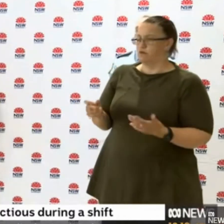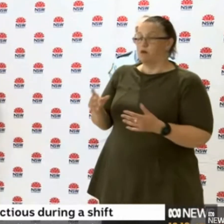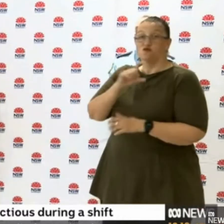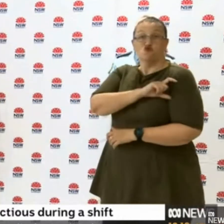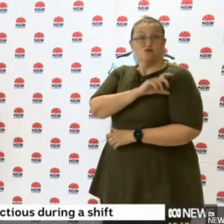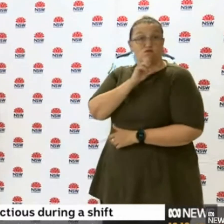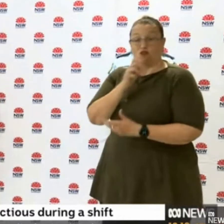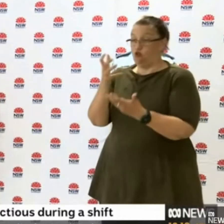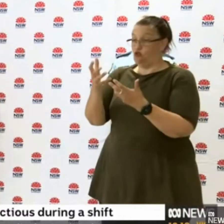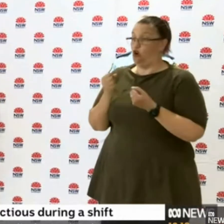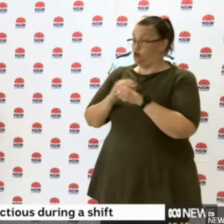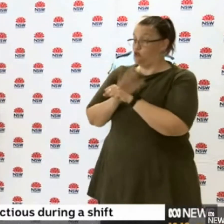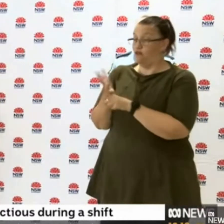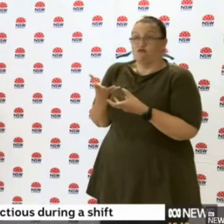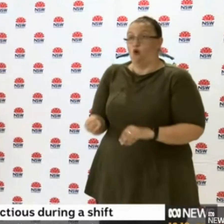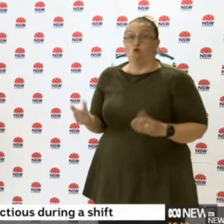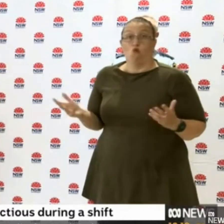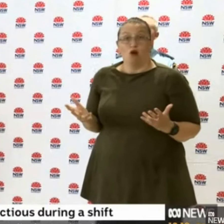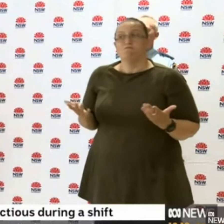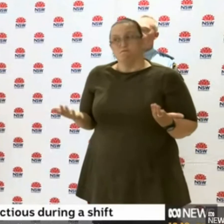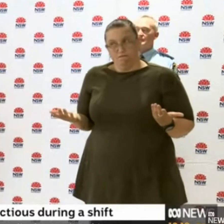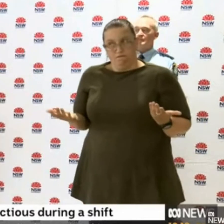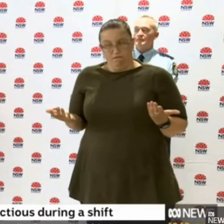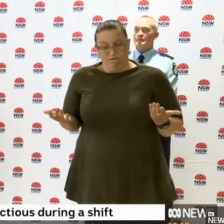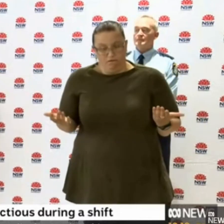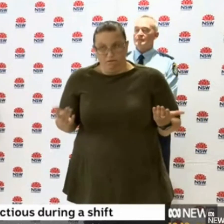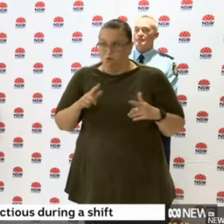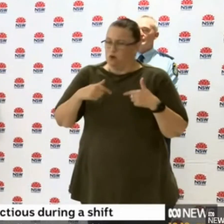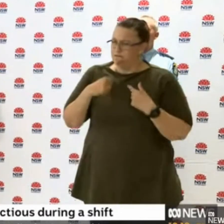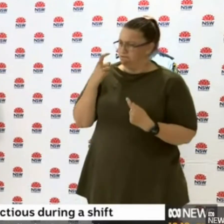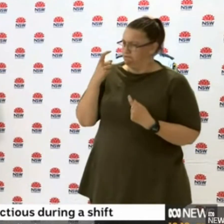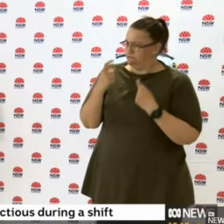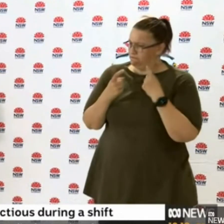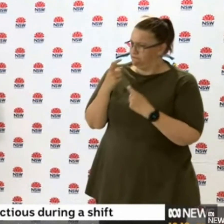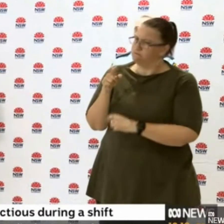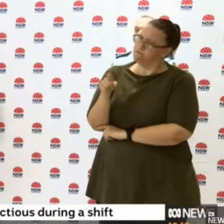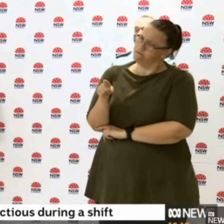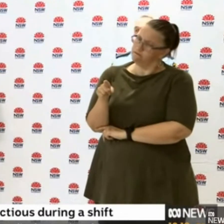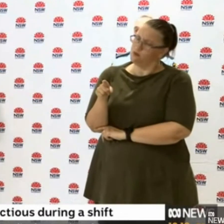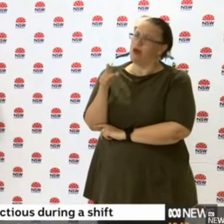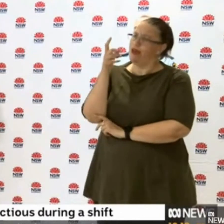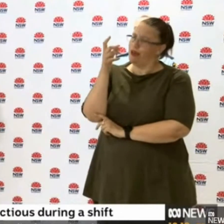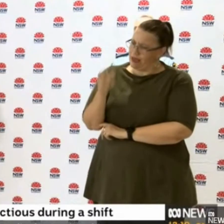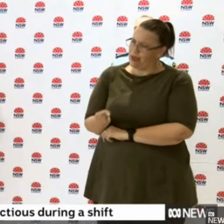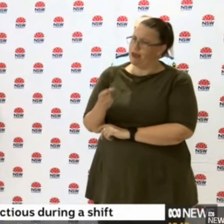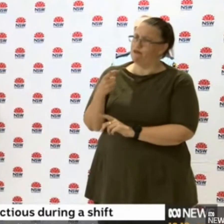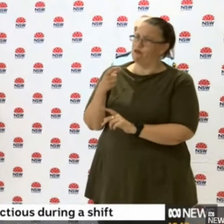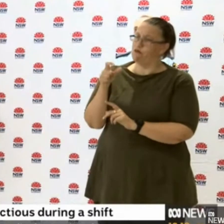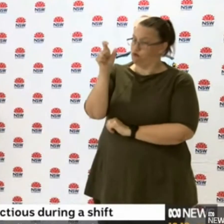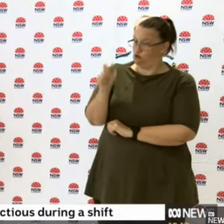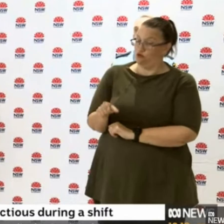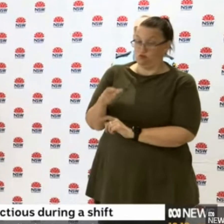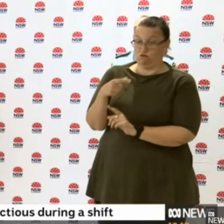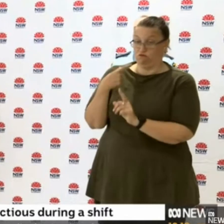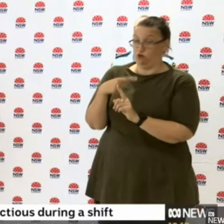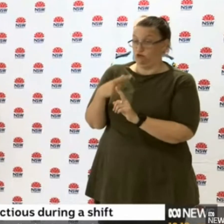looking for is where this person could have been working at a time when there was a positive case in the 14 days